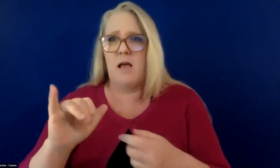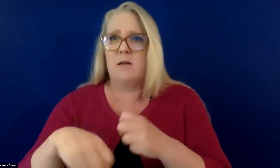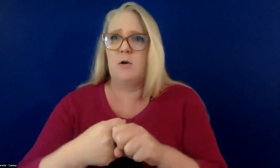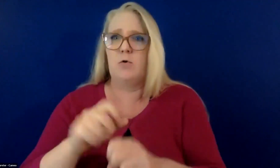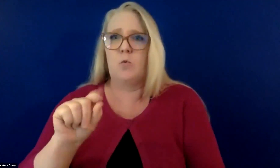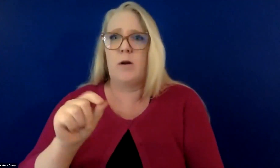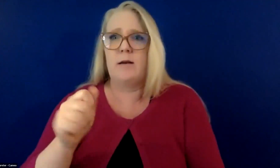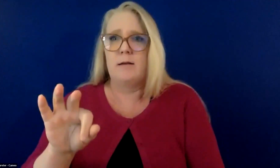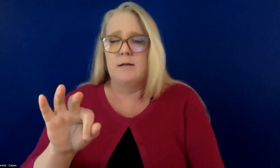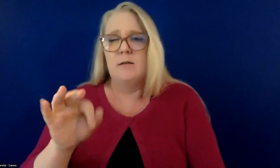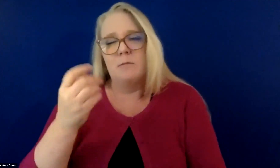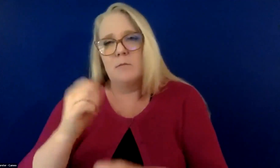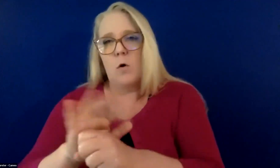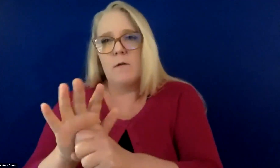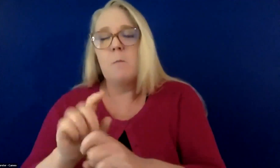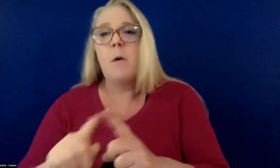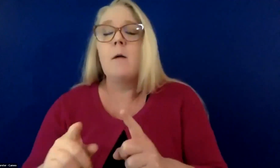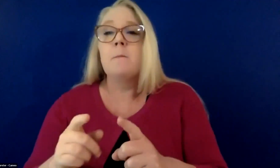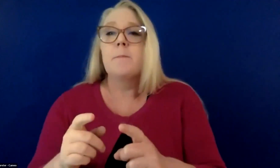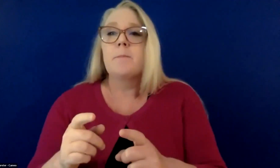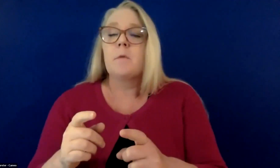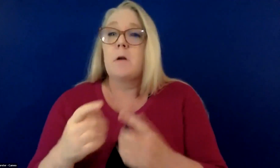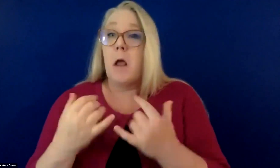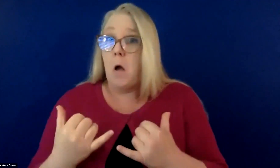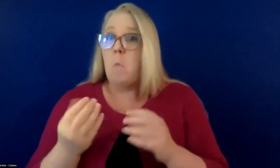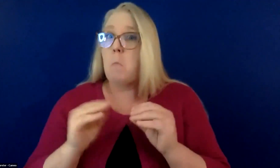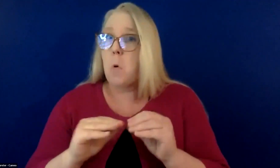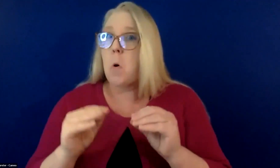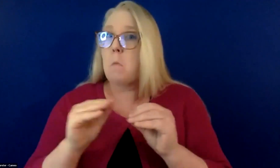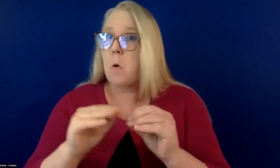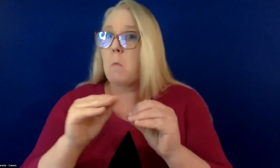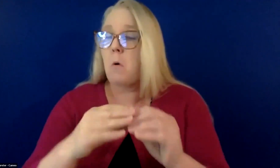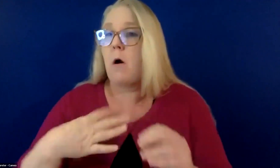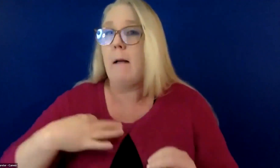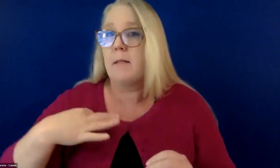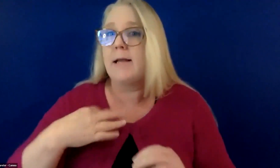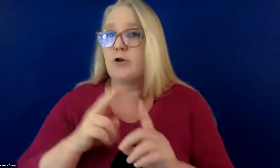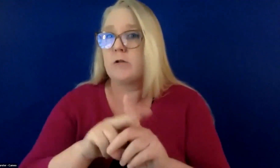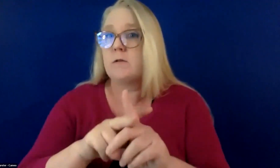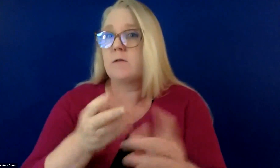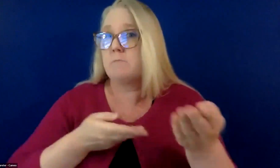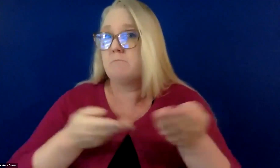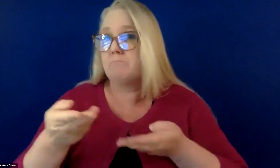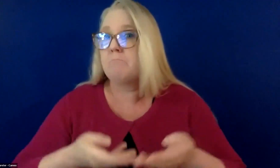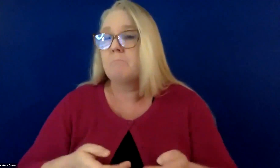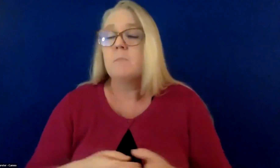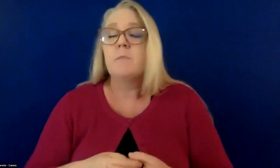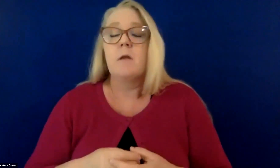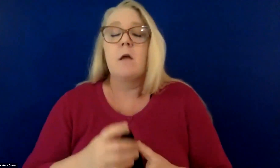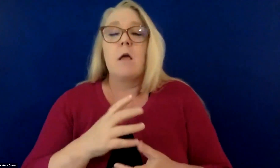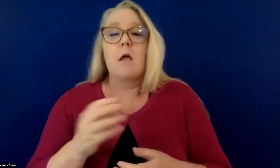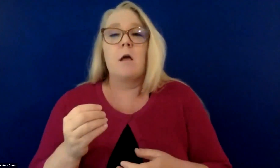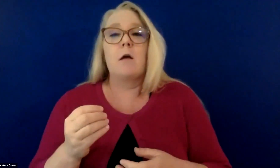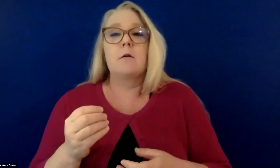that, we were getting, quite a few applications that were coming in. And I will just say now that it